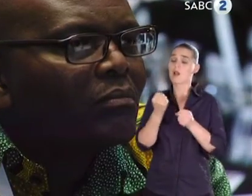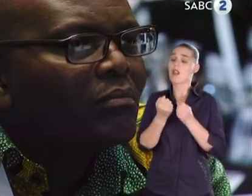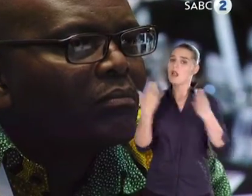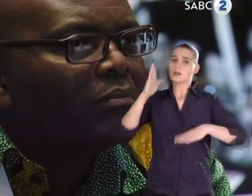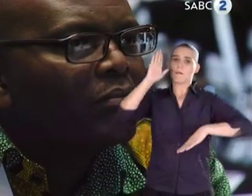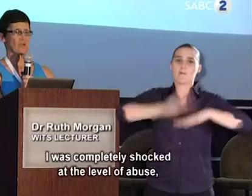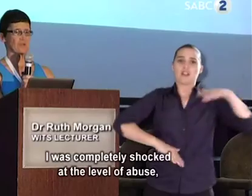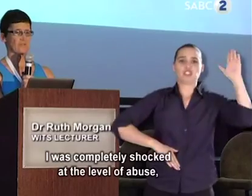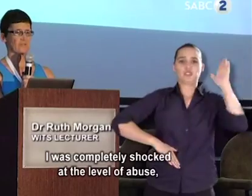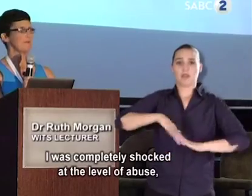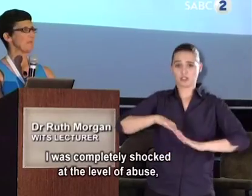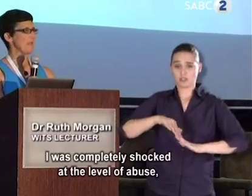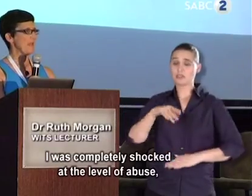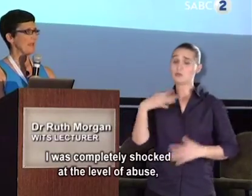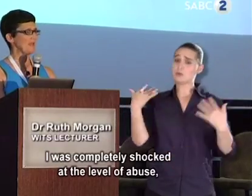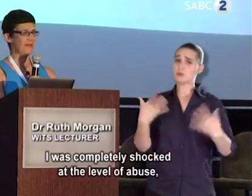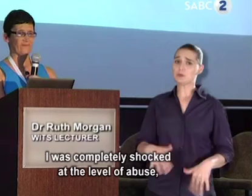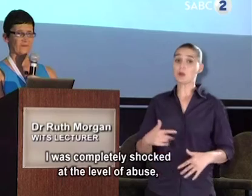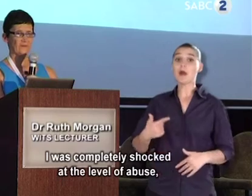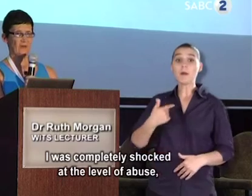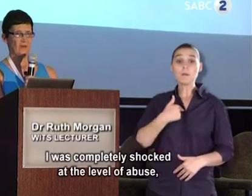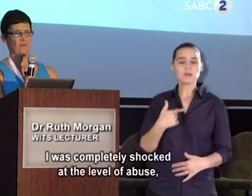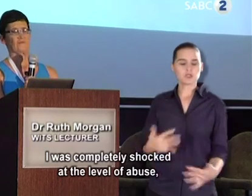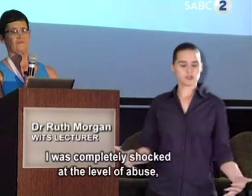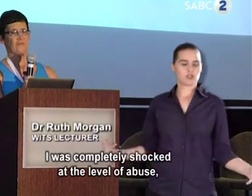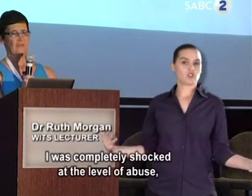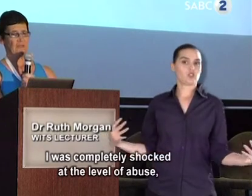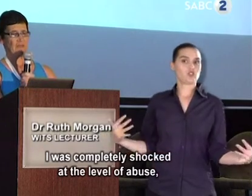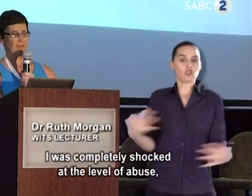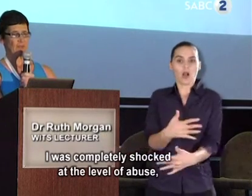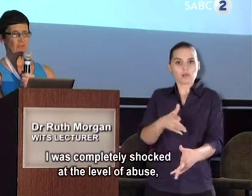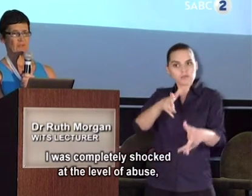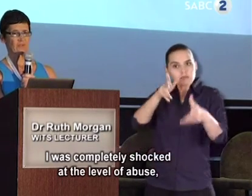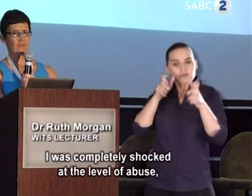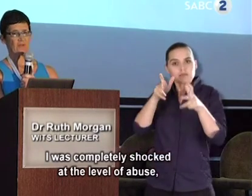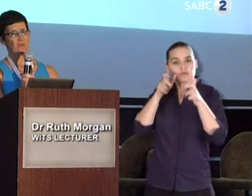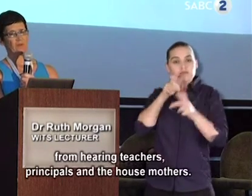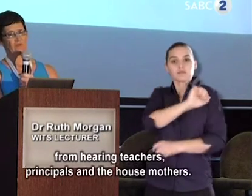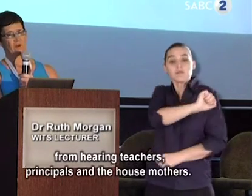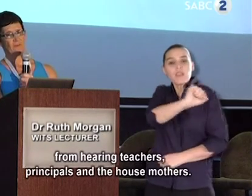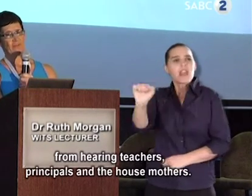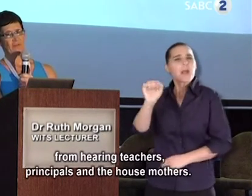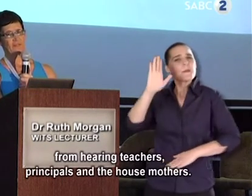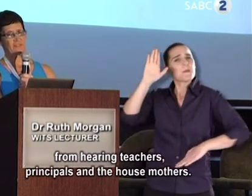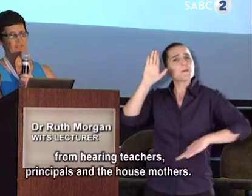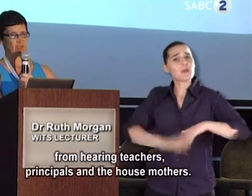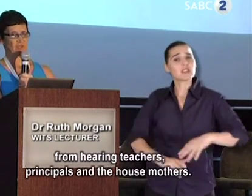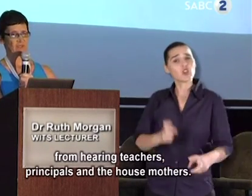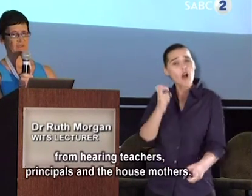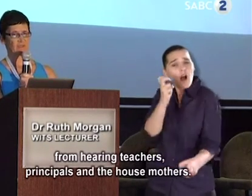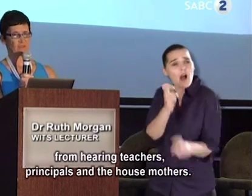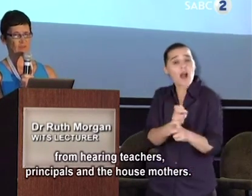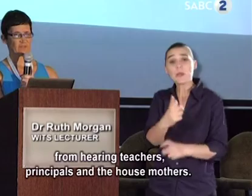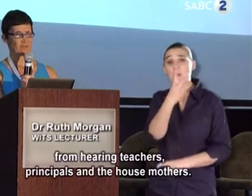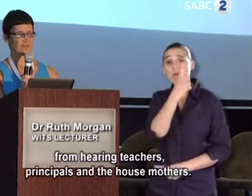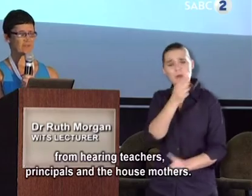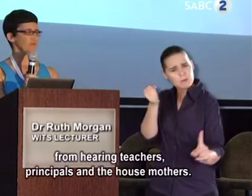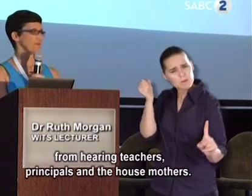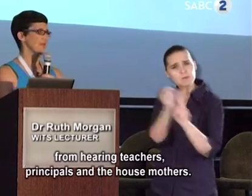was completely shocked at the level of abuse from the hearing teachers,